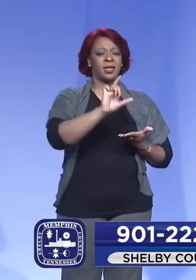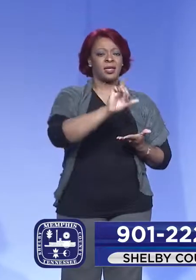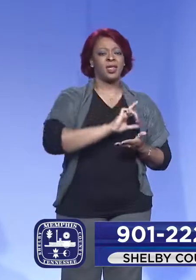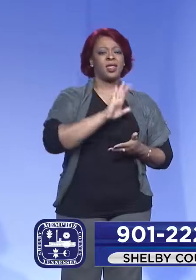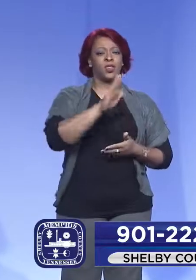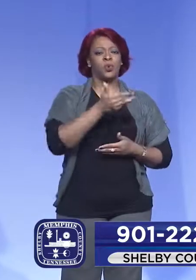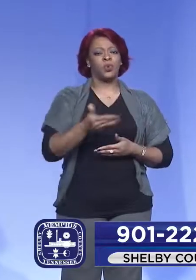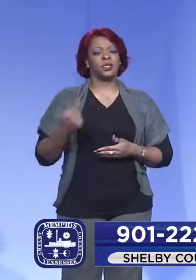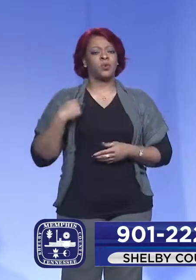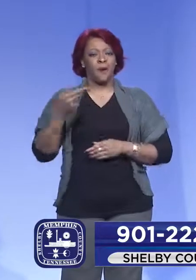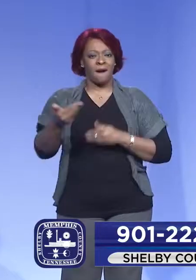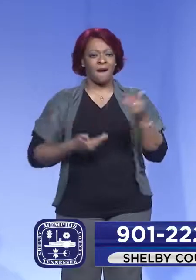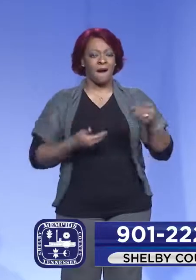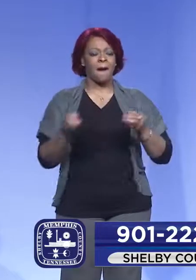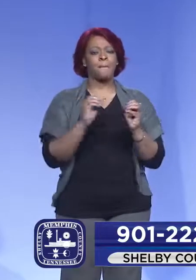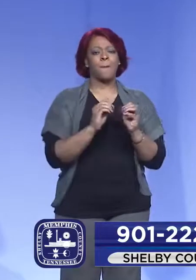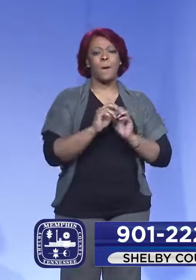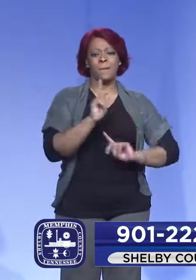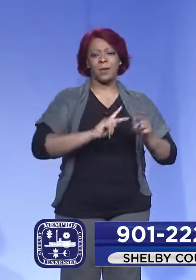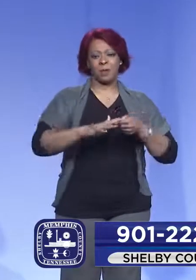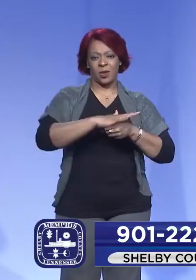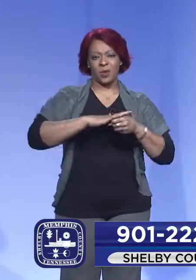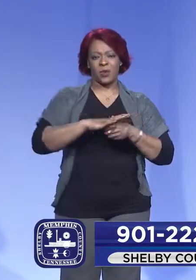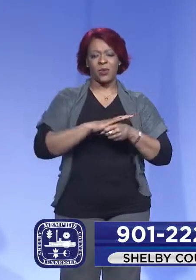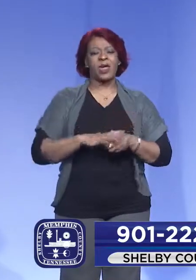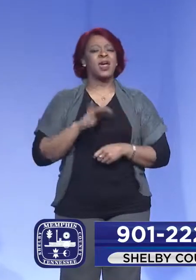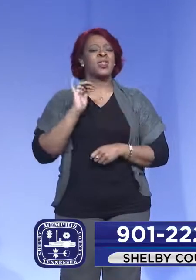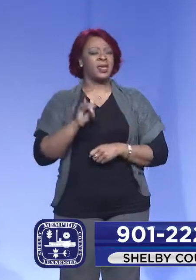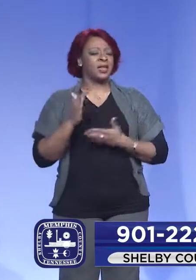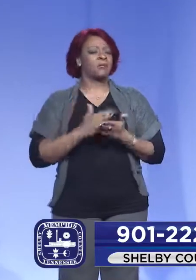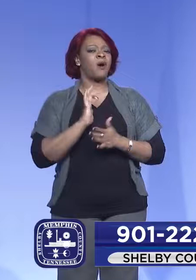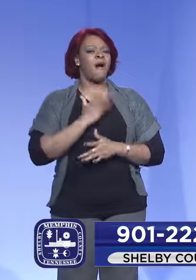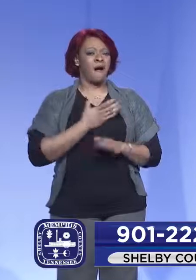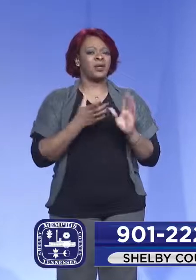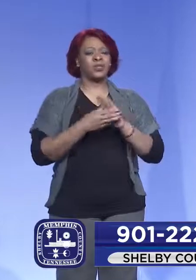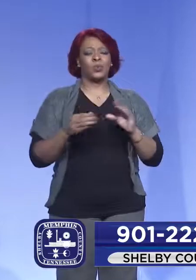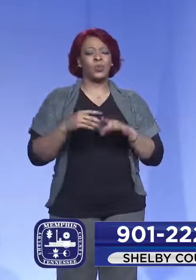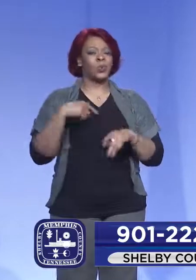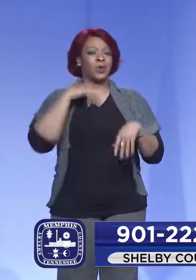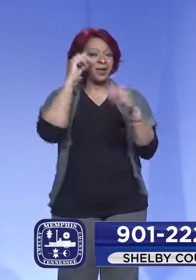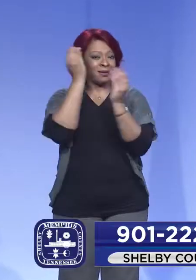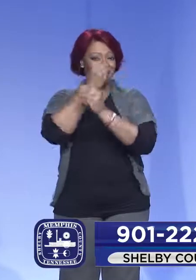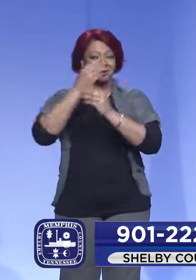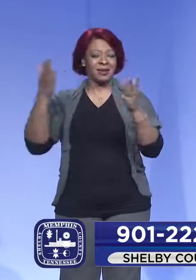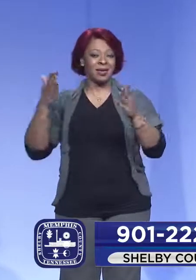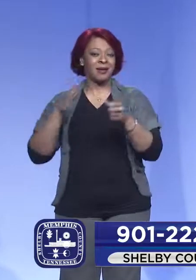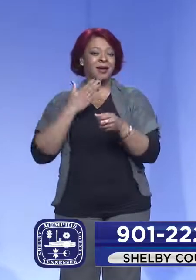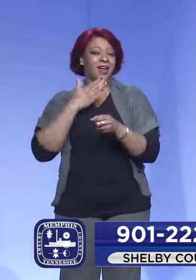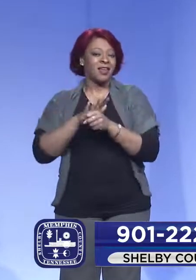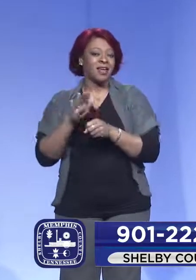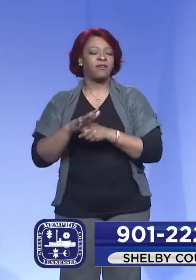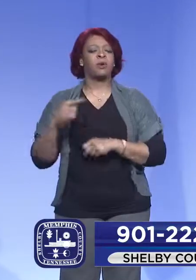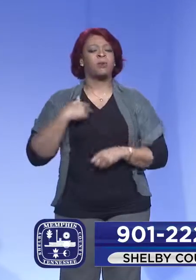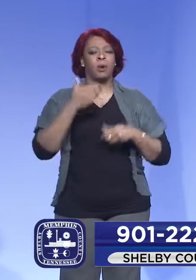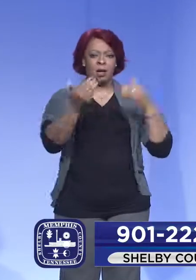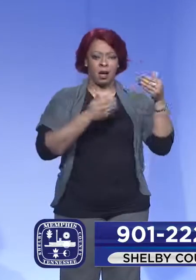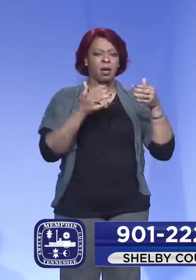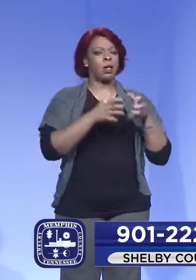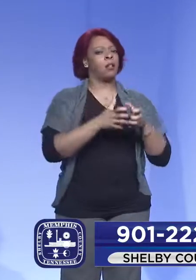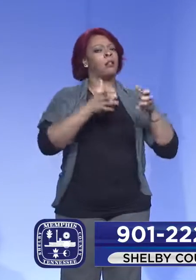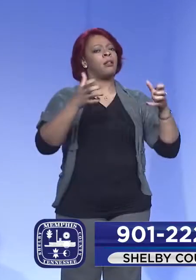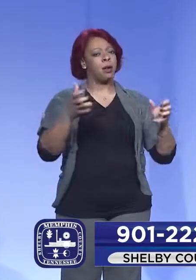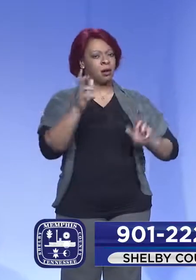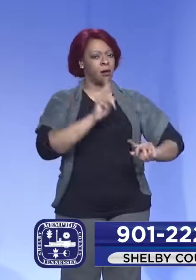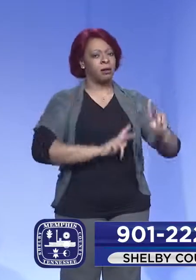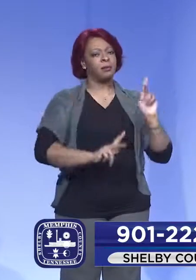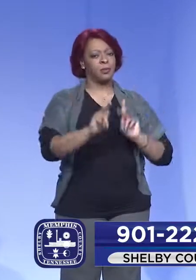resources for us to hire people locally. I think that's a part of our story we don't tell effectively enough, but we have hired a significant number